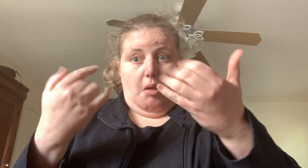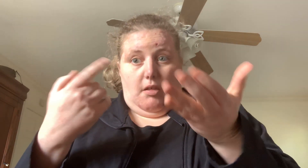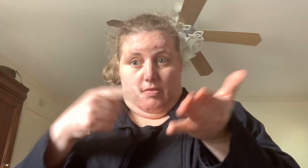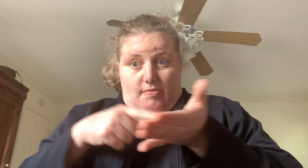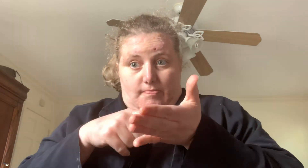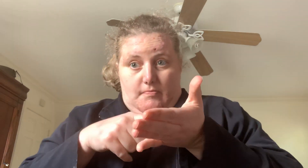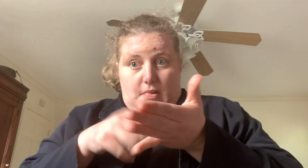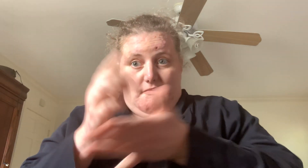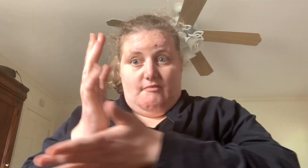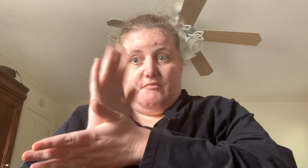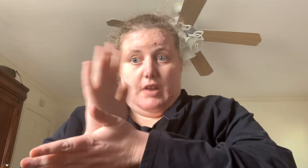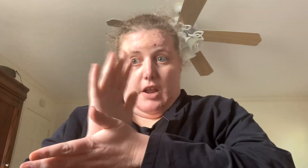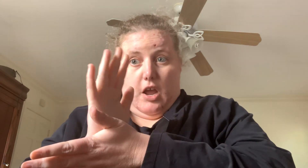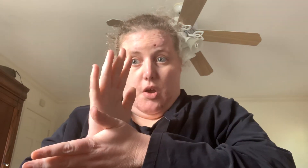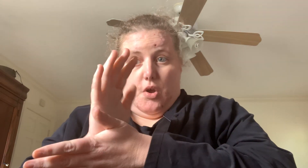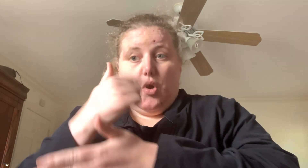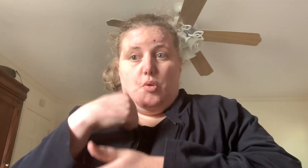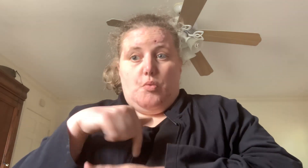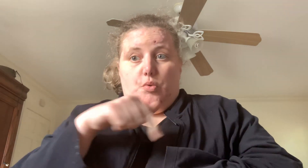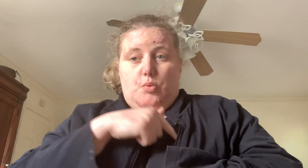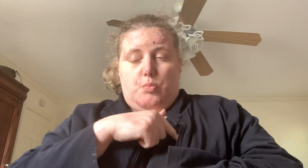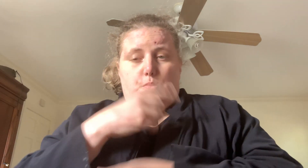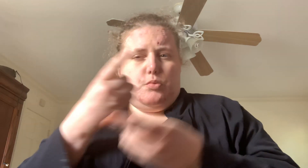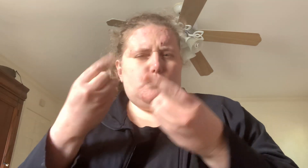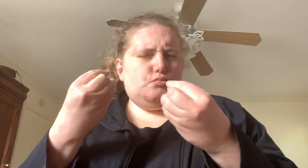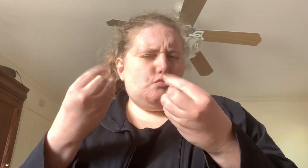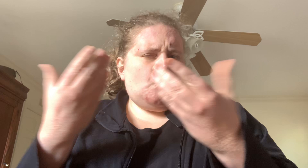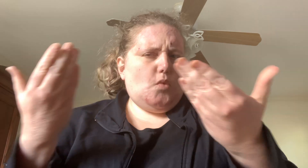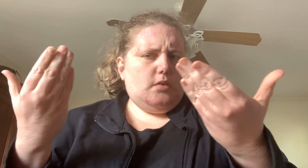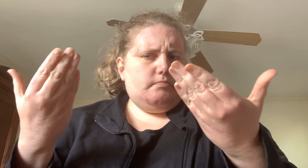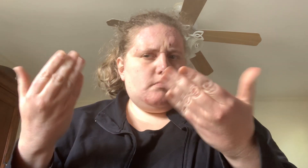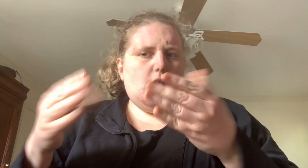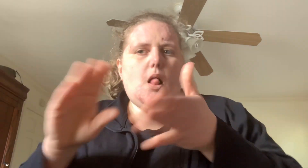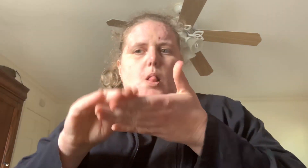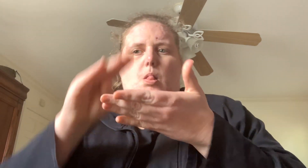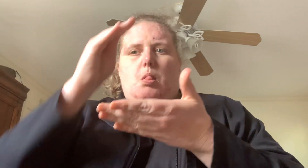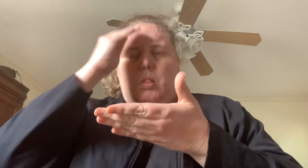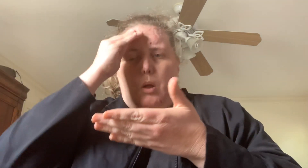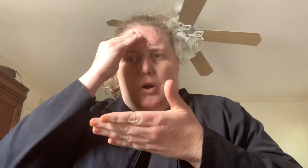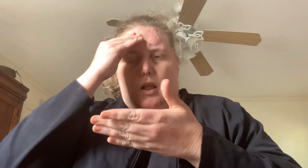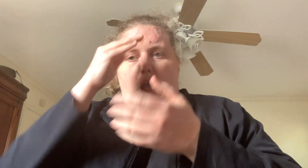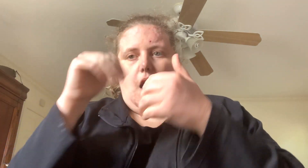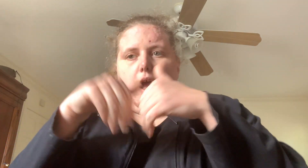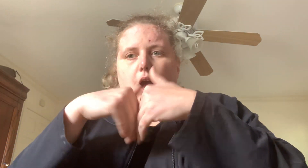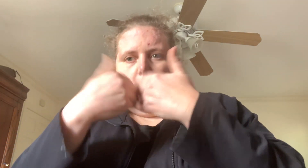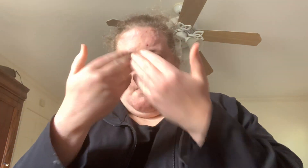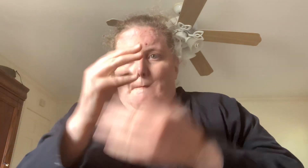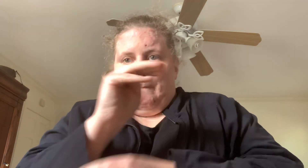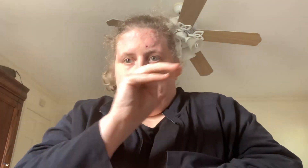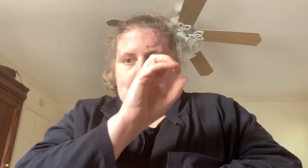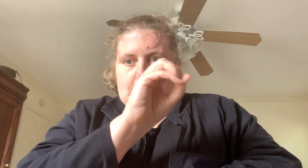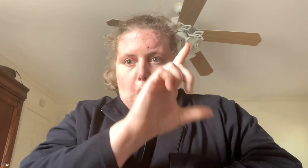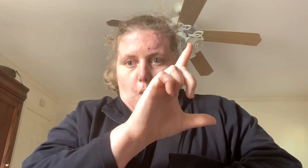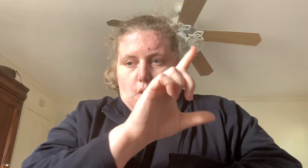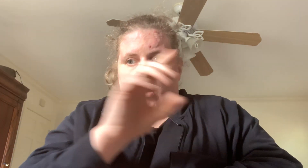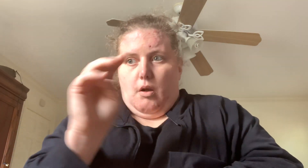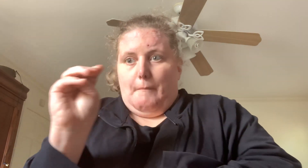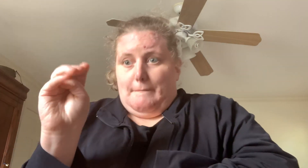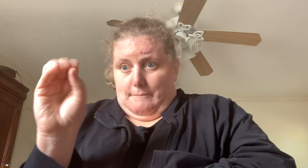video, we're going to be learning how to do mole to mass conversion. And I'm going to just